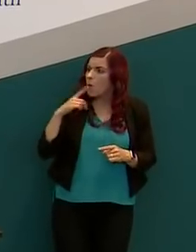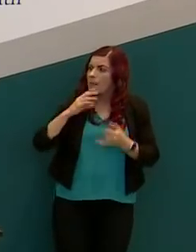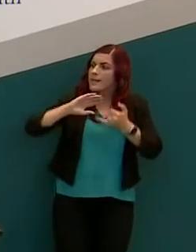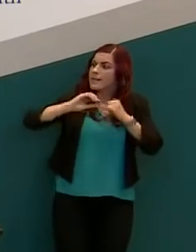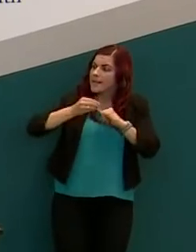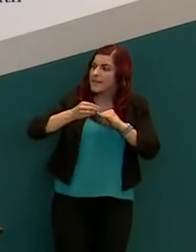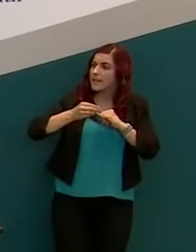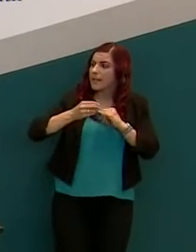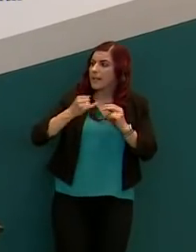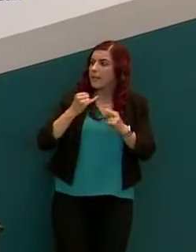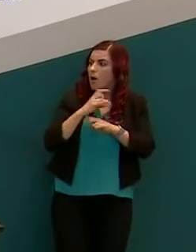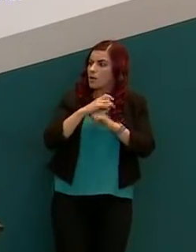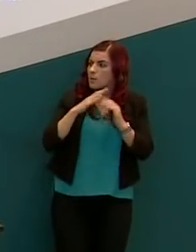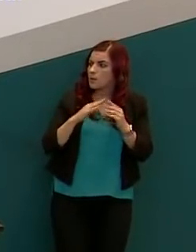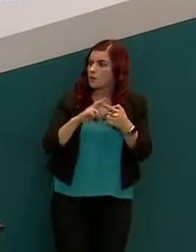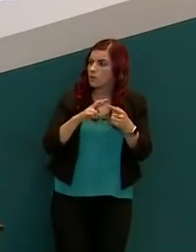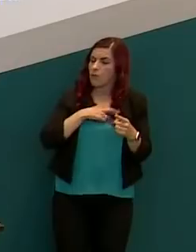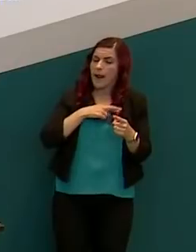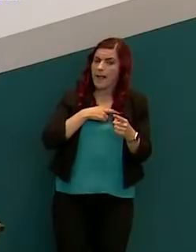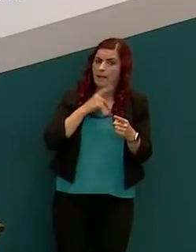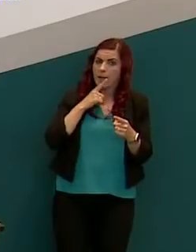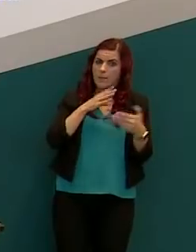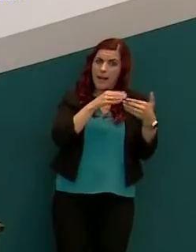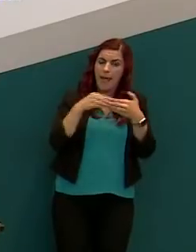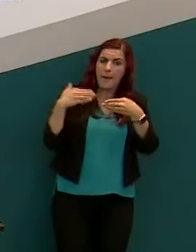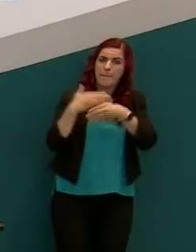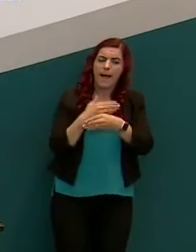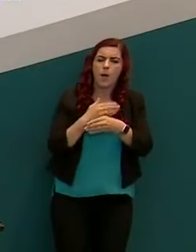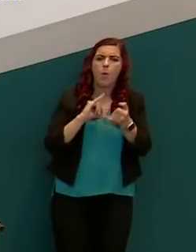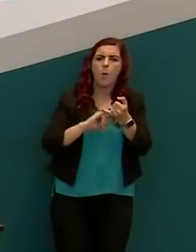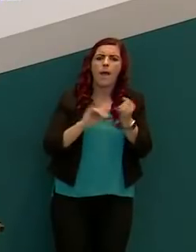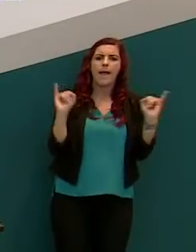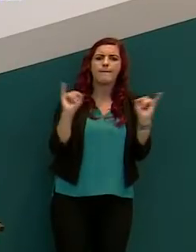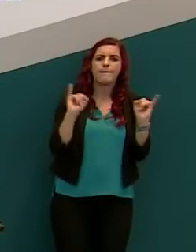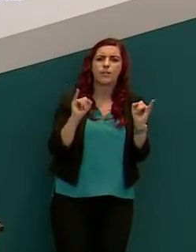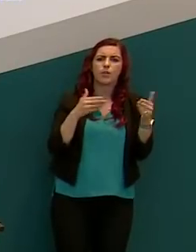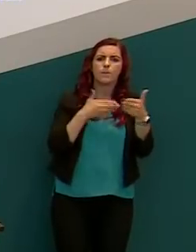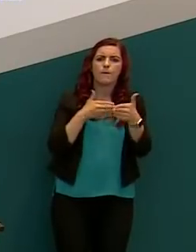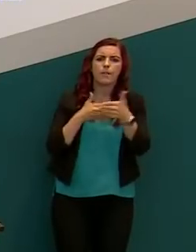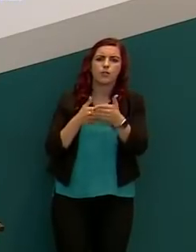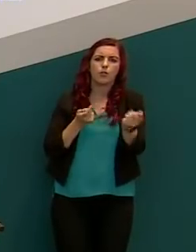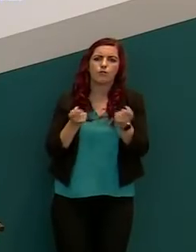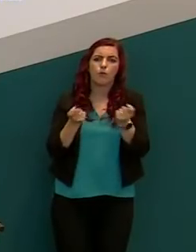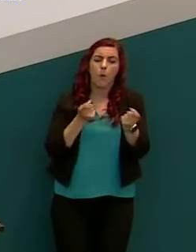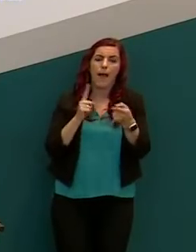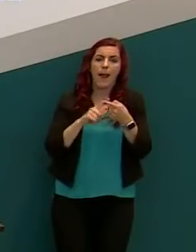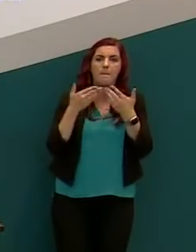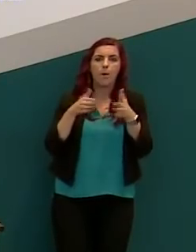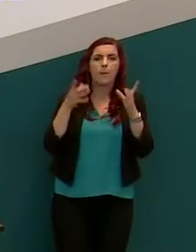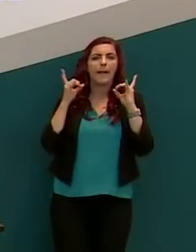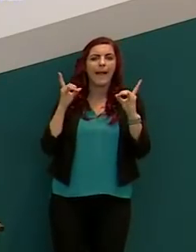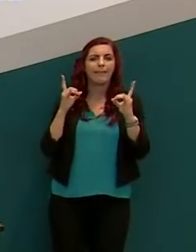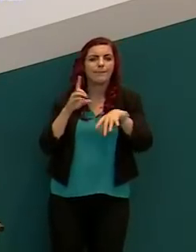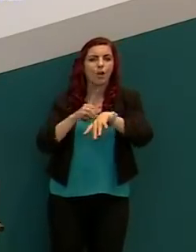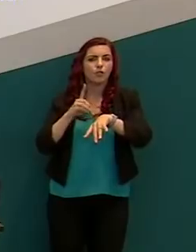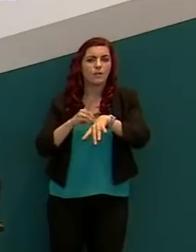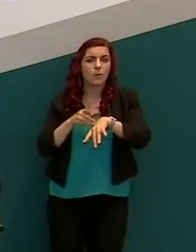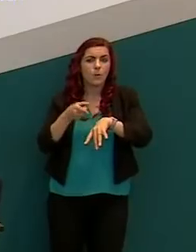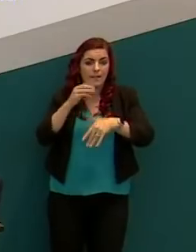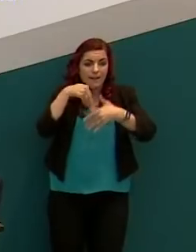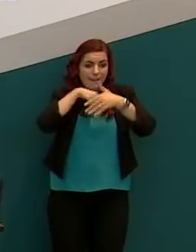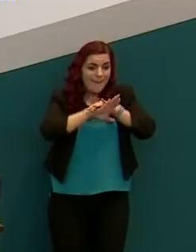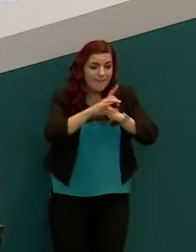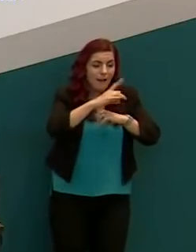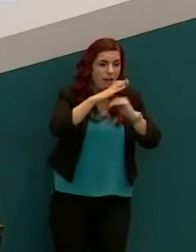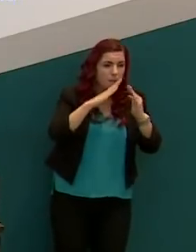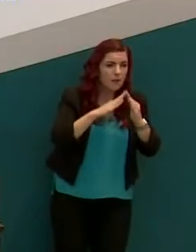Hospital was very much directed by the Infection Prevention and Control and by our public health colleagues. So they did very much a risk assessment on where